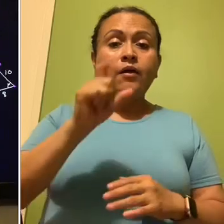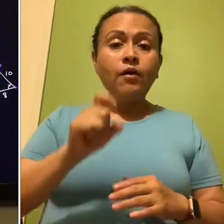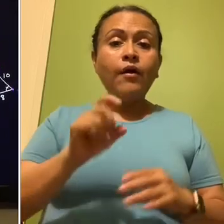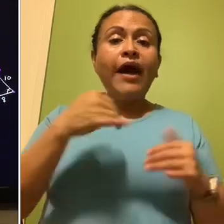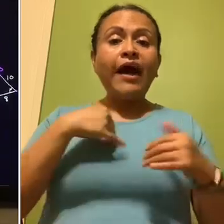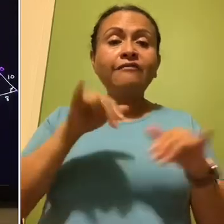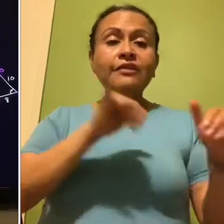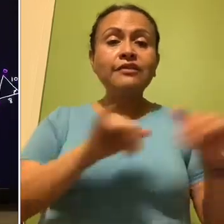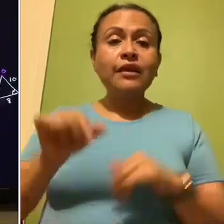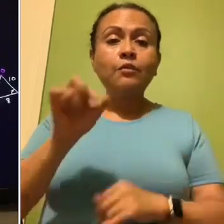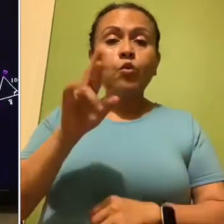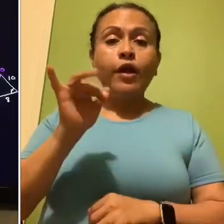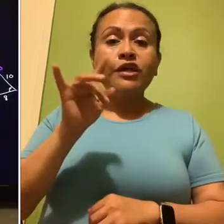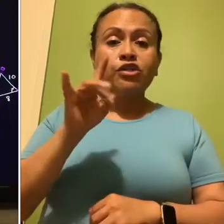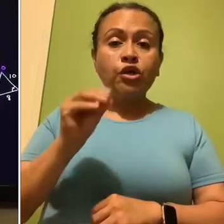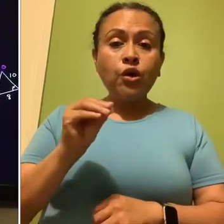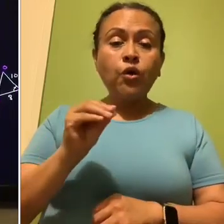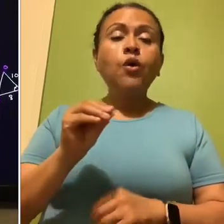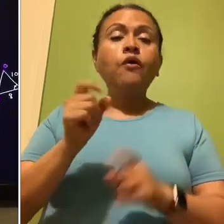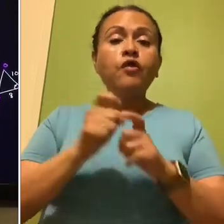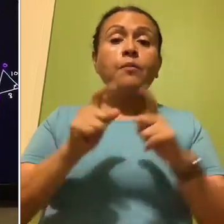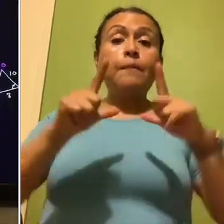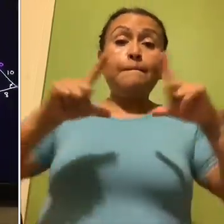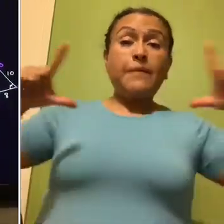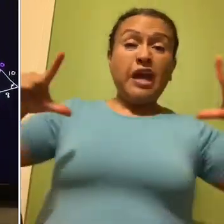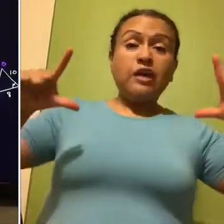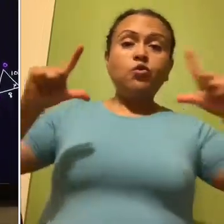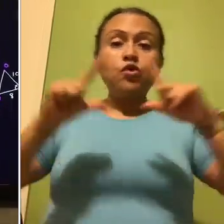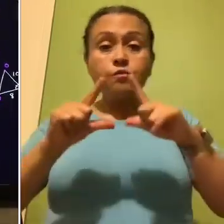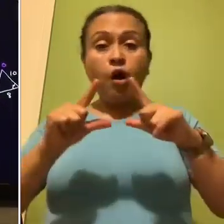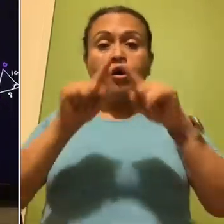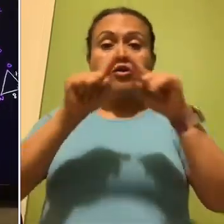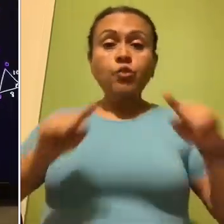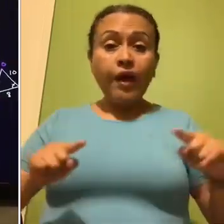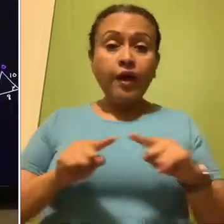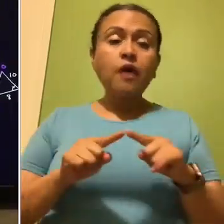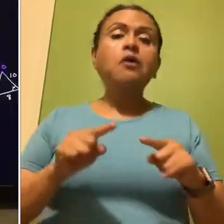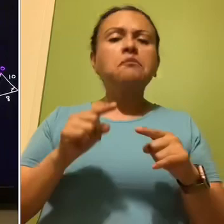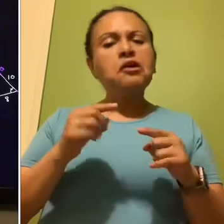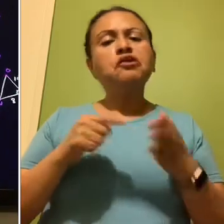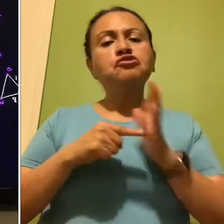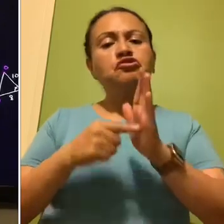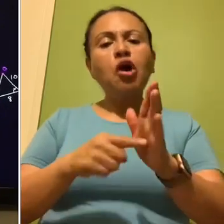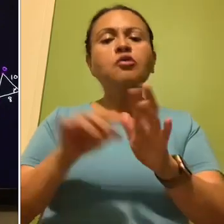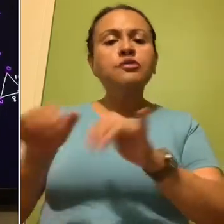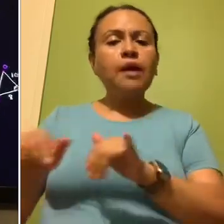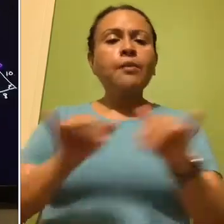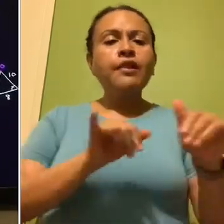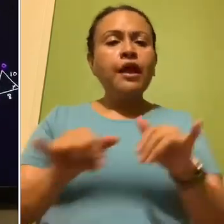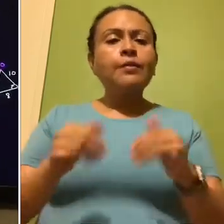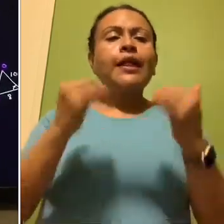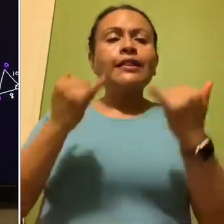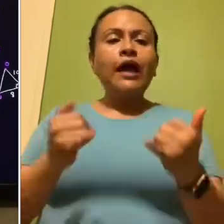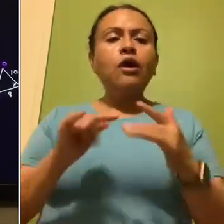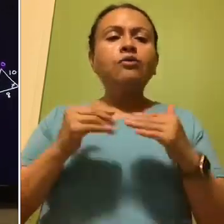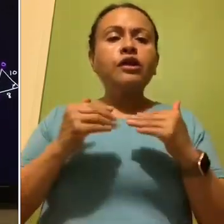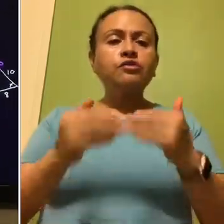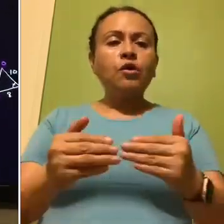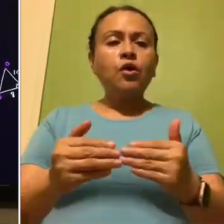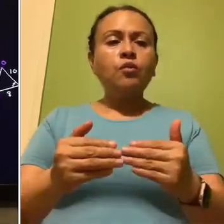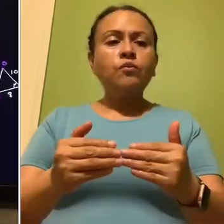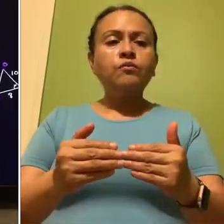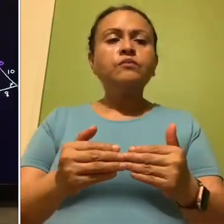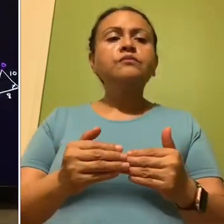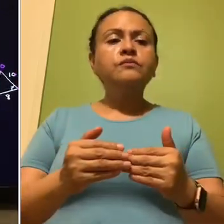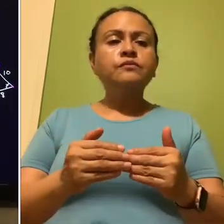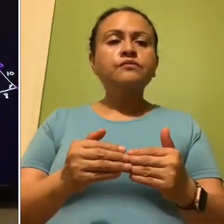angle, if they have the same ratio from the smaller triangle to the larger triangle, then we can show similarity. So let's